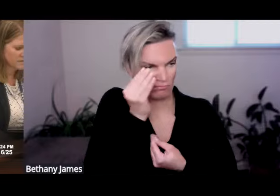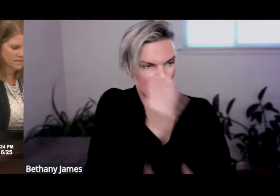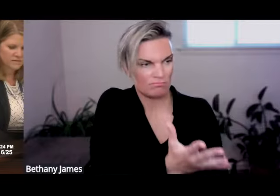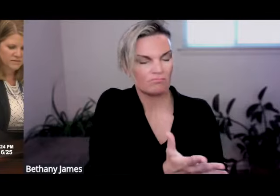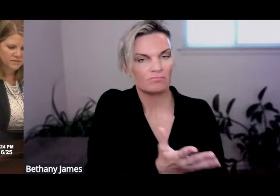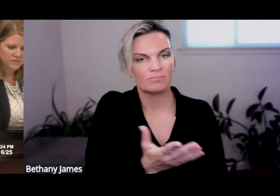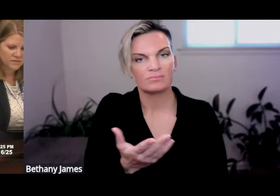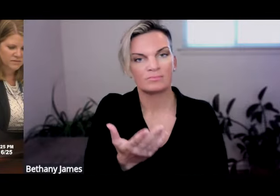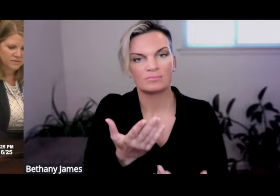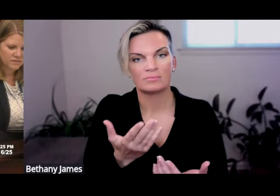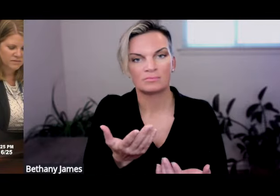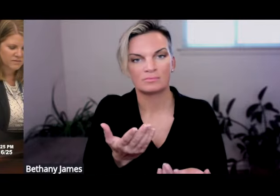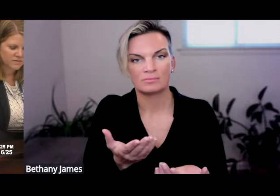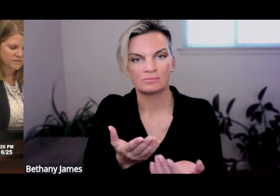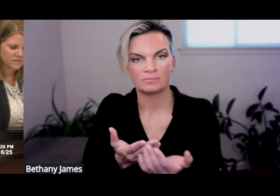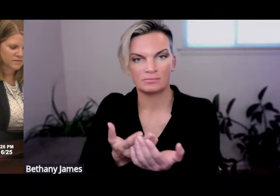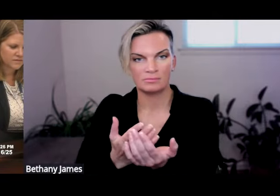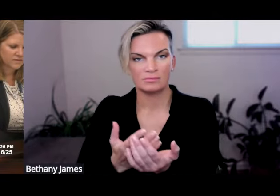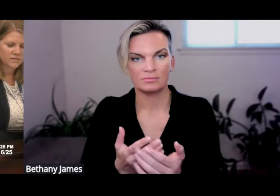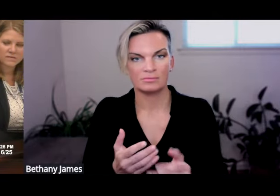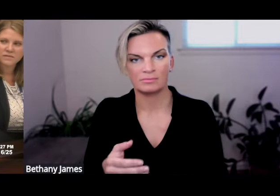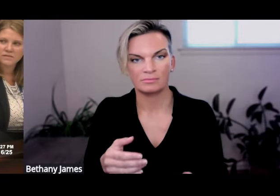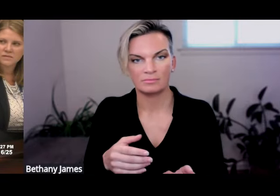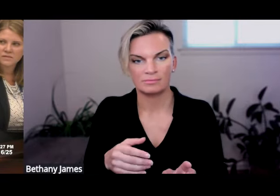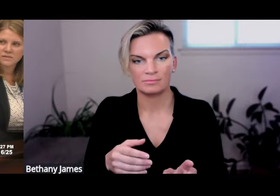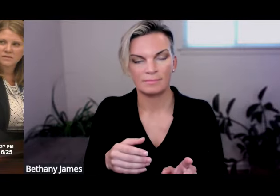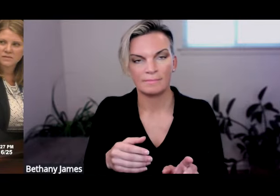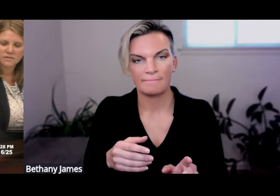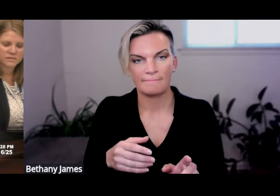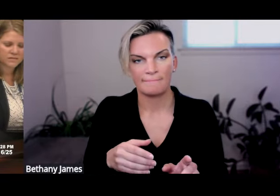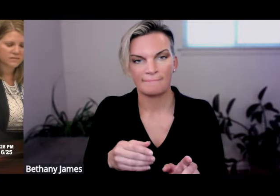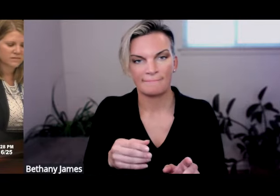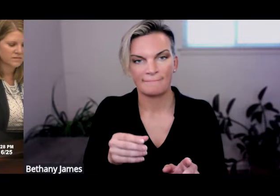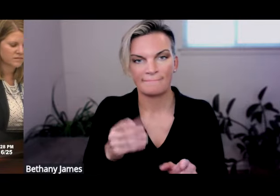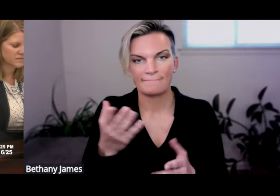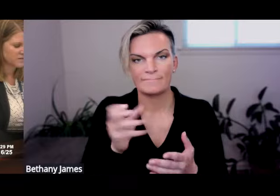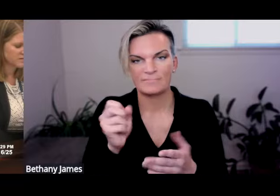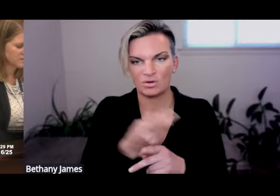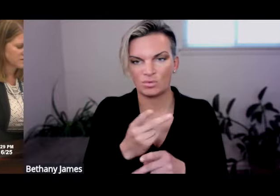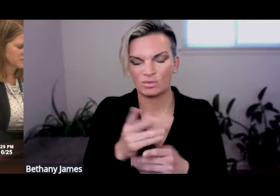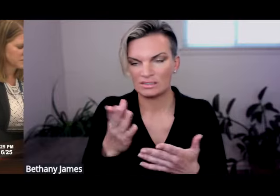a good time to even circle back to that to see what's an option. So